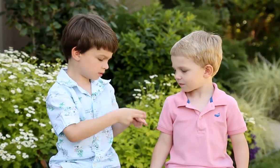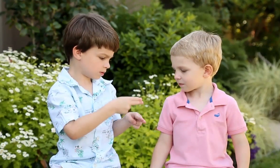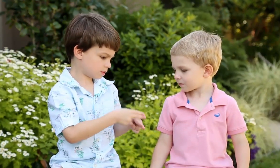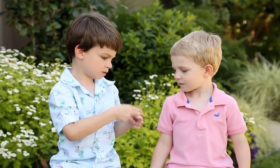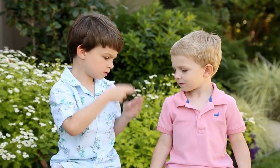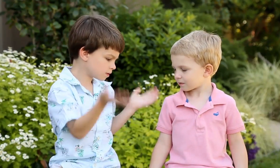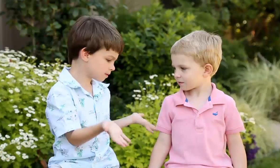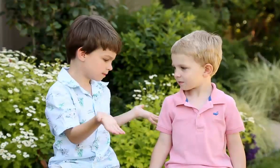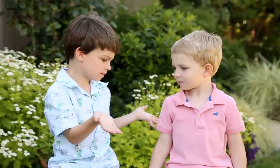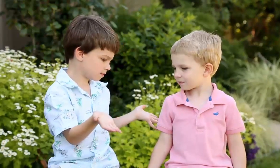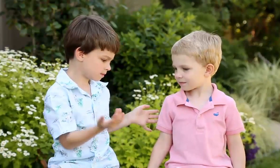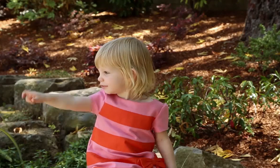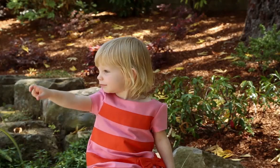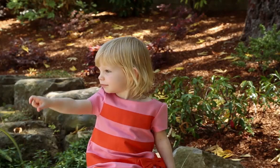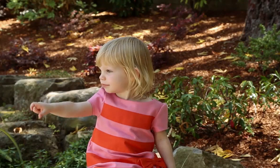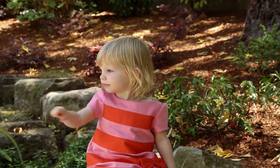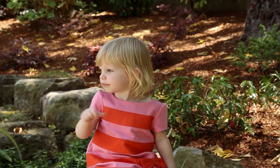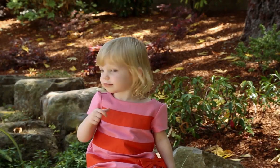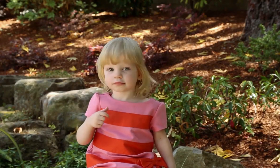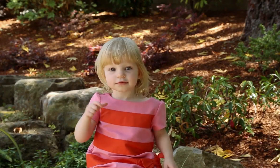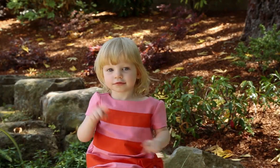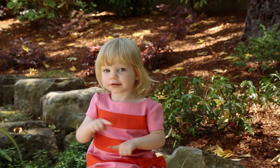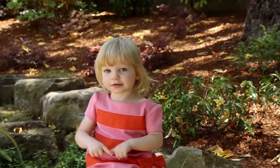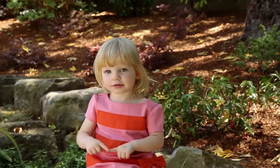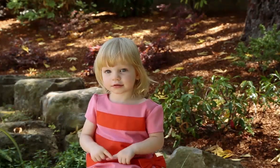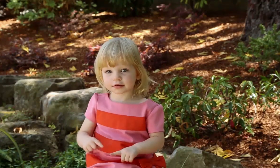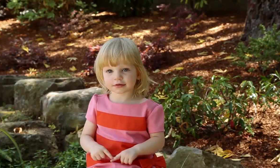You name what? You name what?